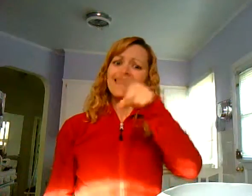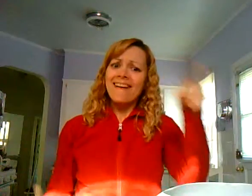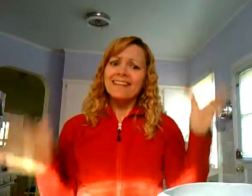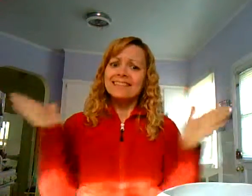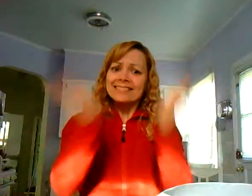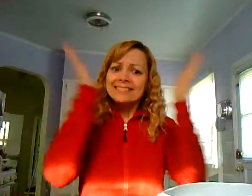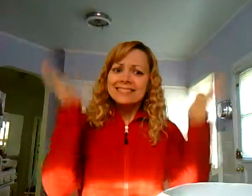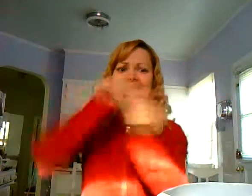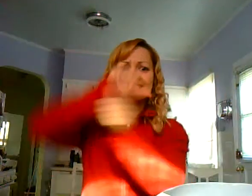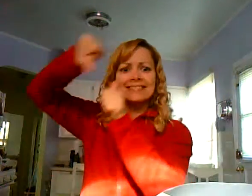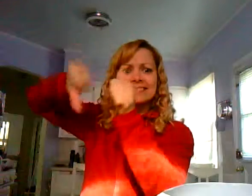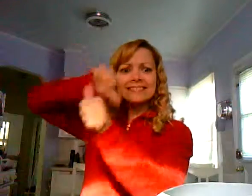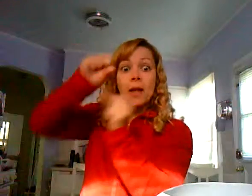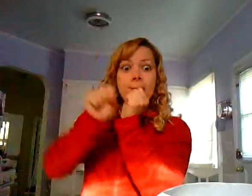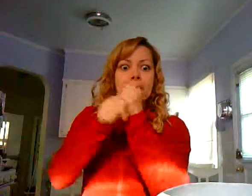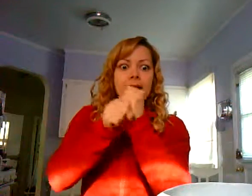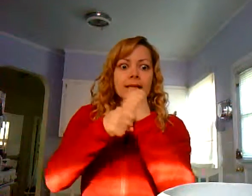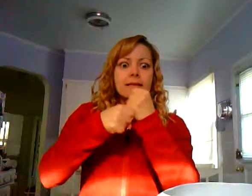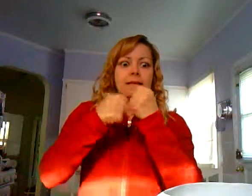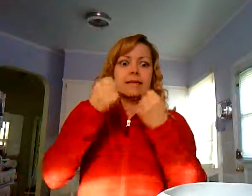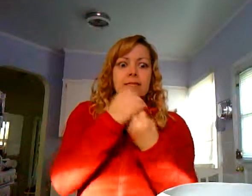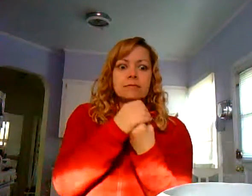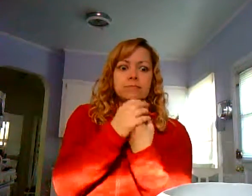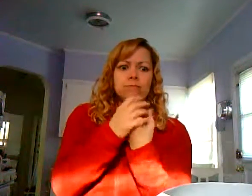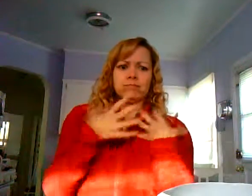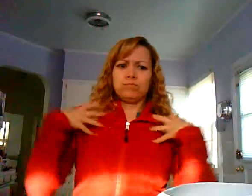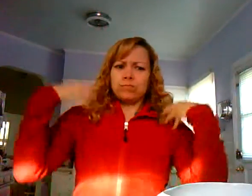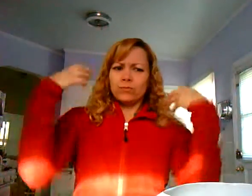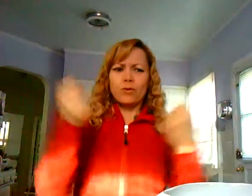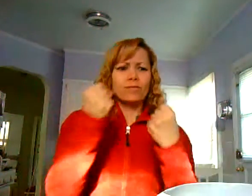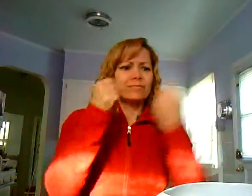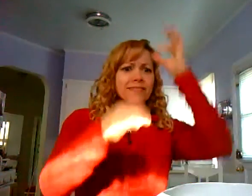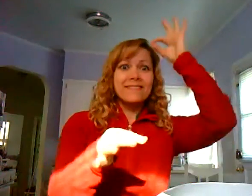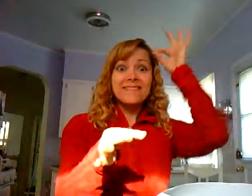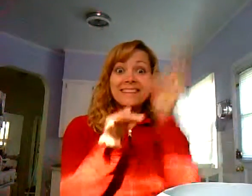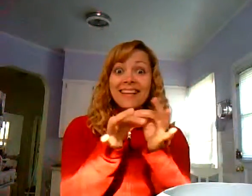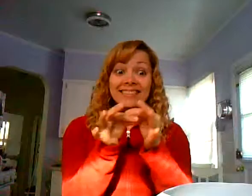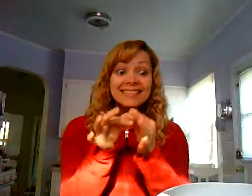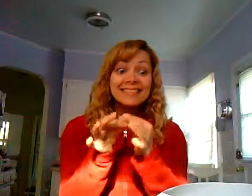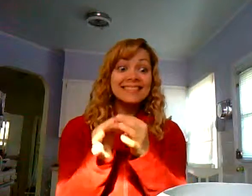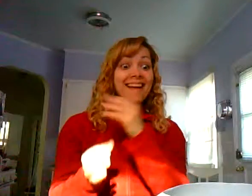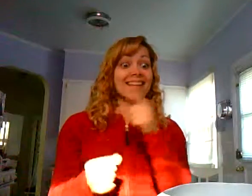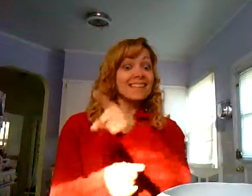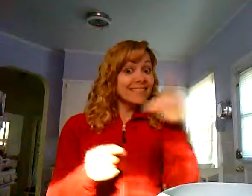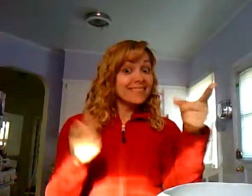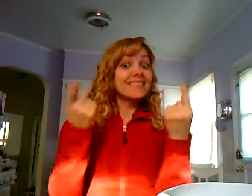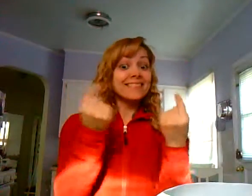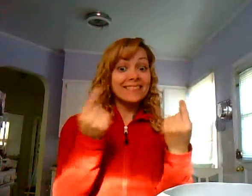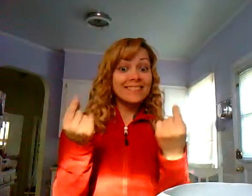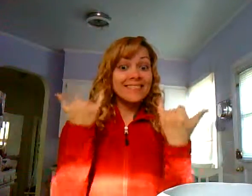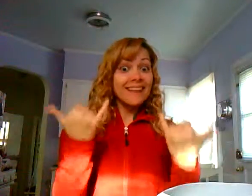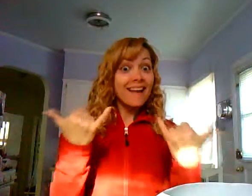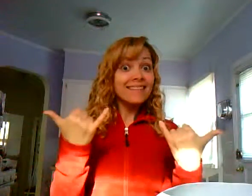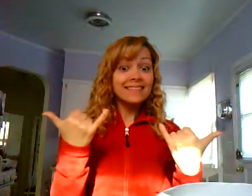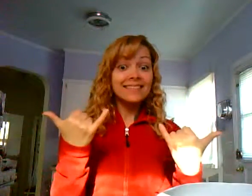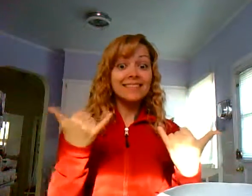So you know keep that in mind it will make you grow it will make you strong in the faith and you also